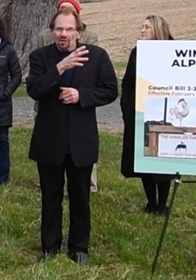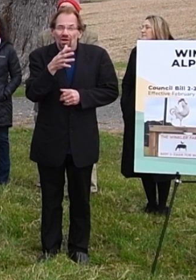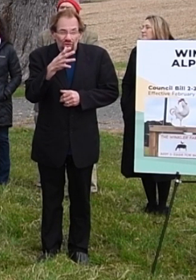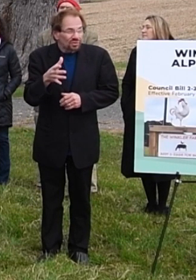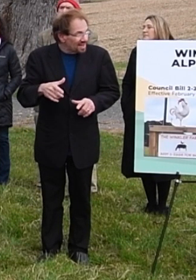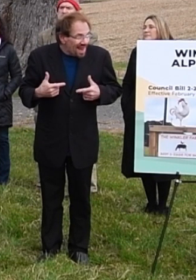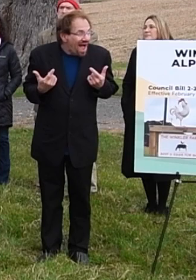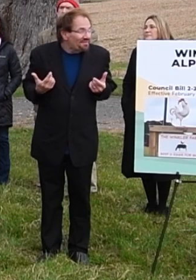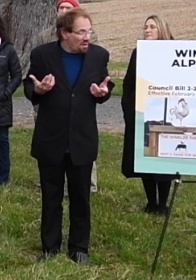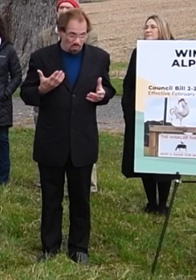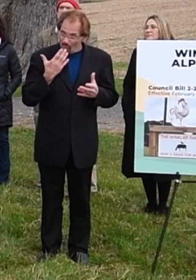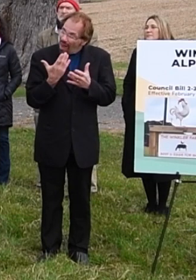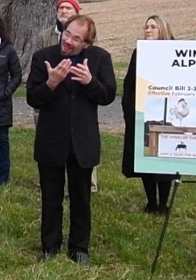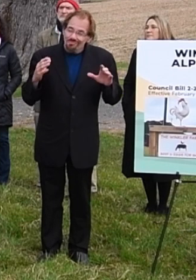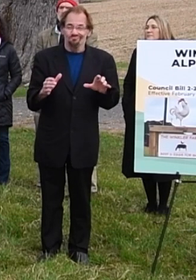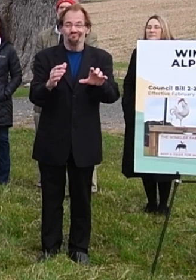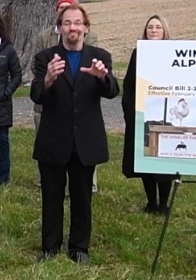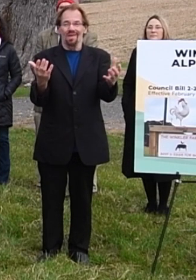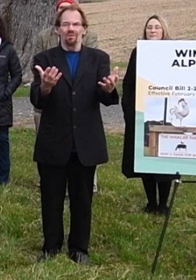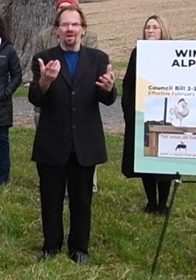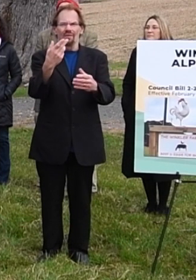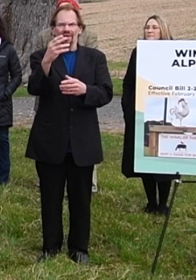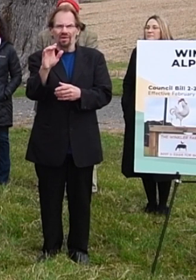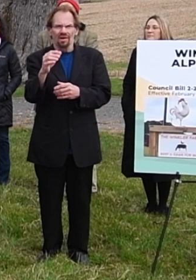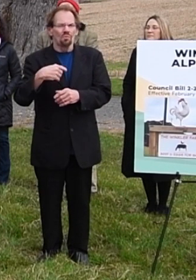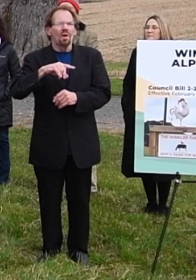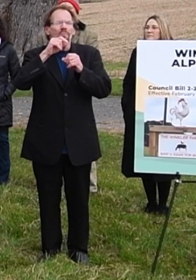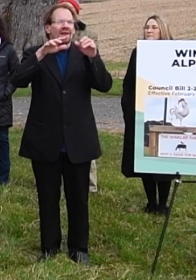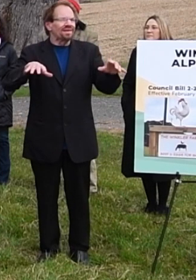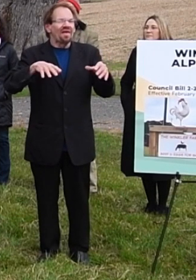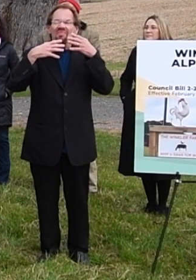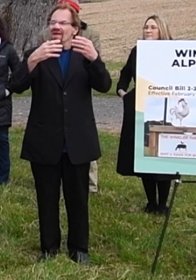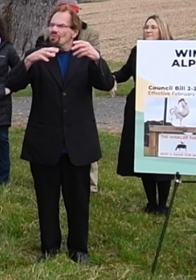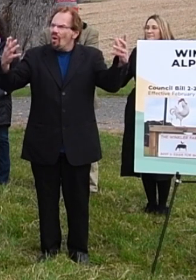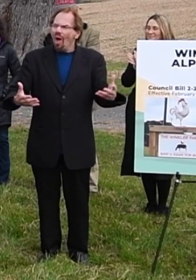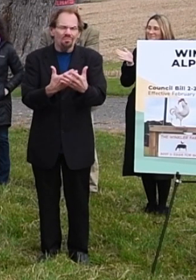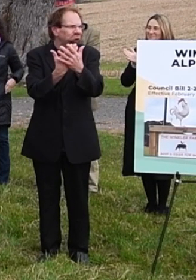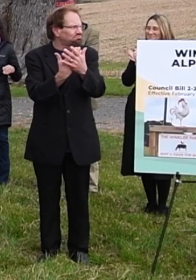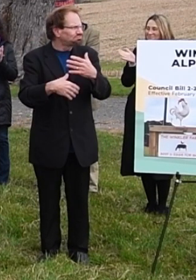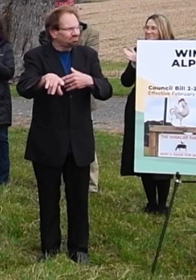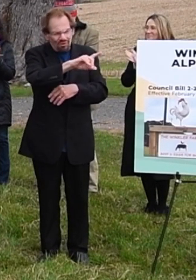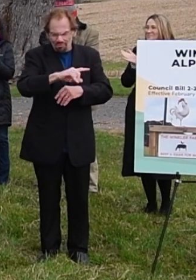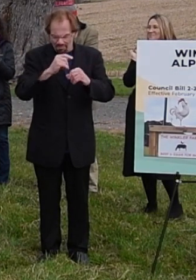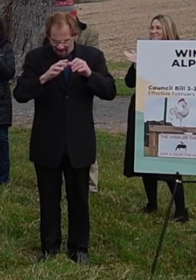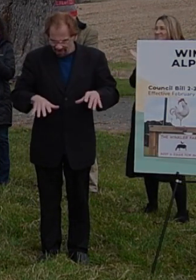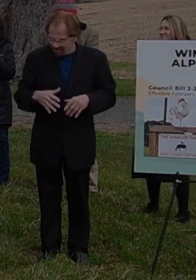and well in Howard County, and we are blessed. Thank you all, and have a blessed day.